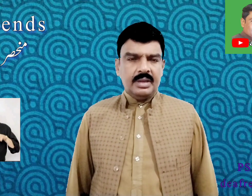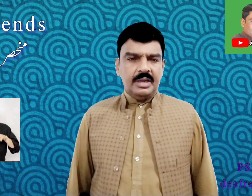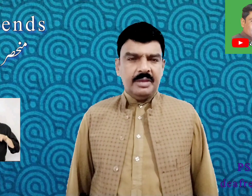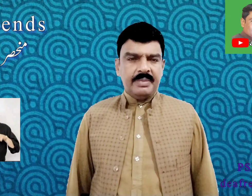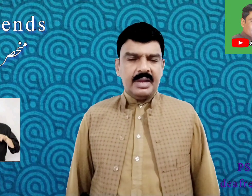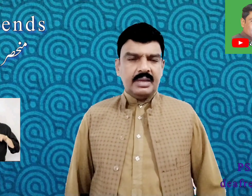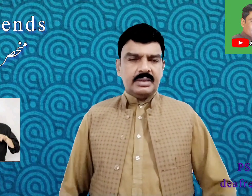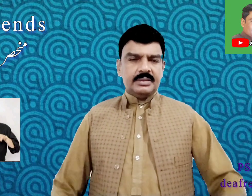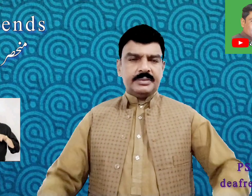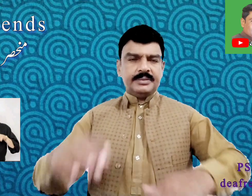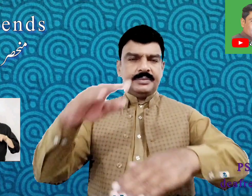depend,